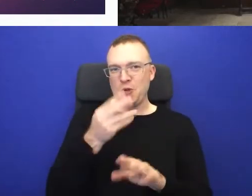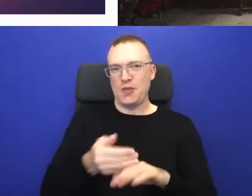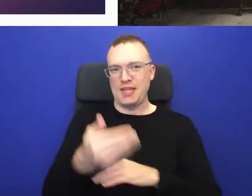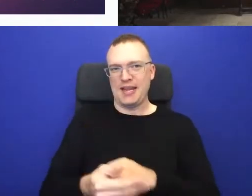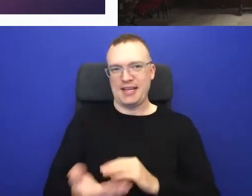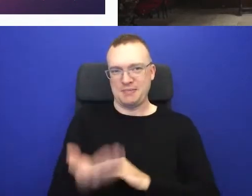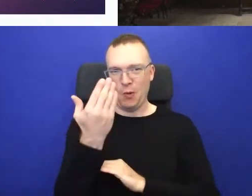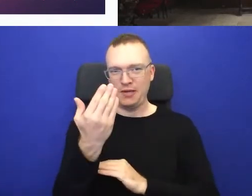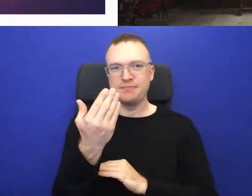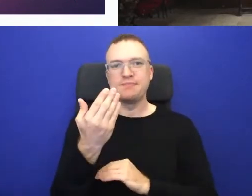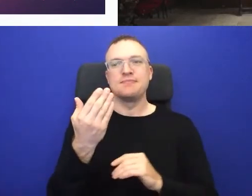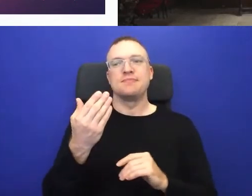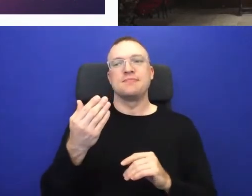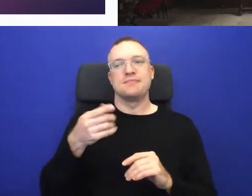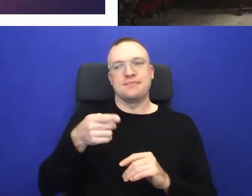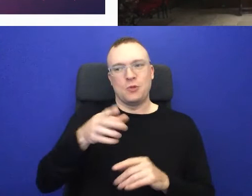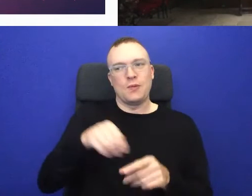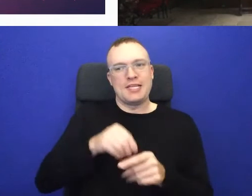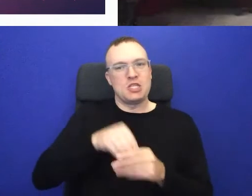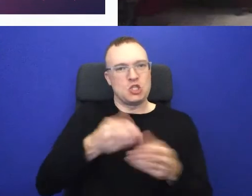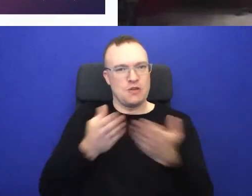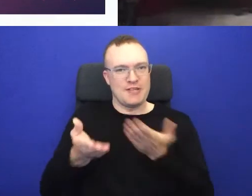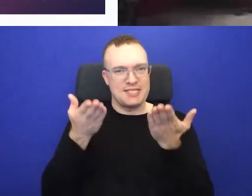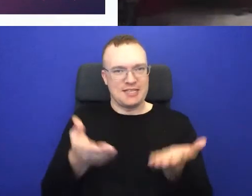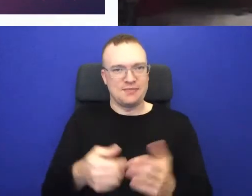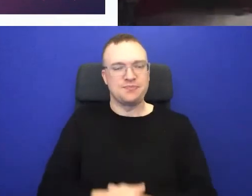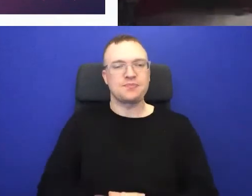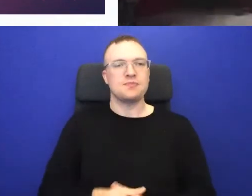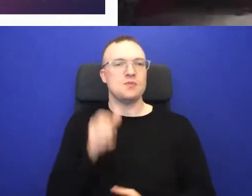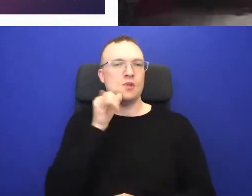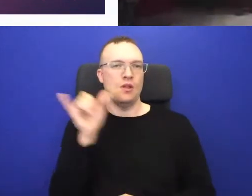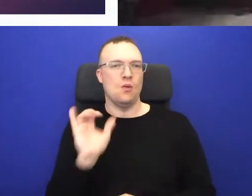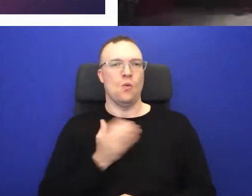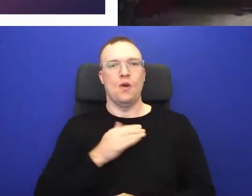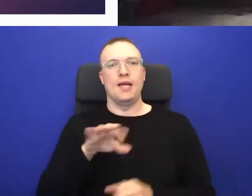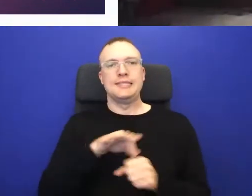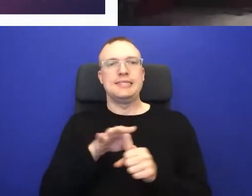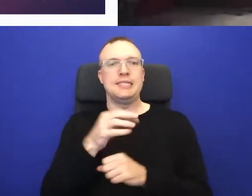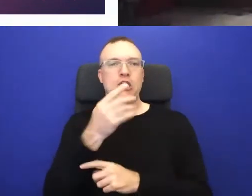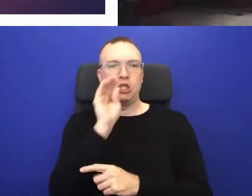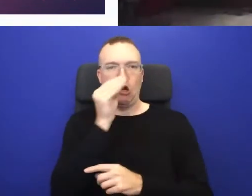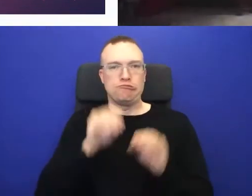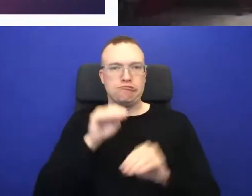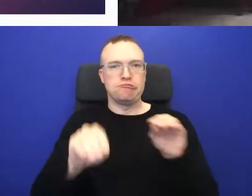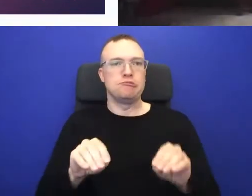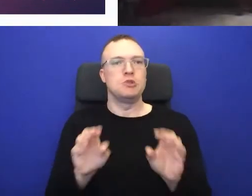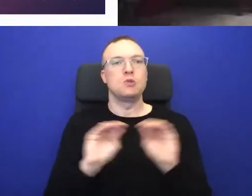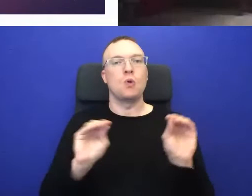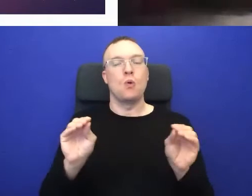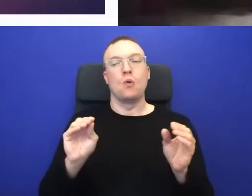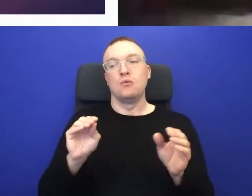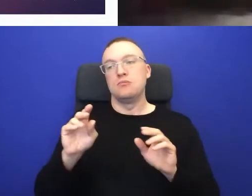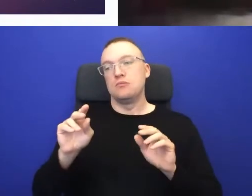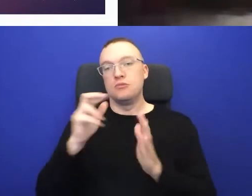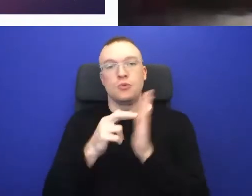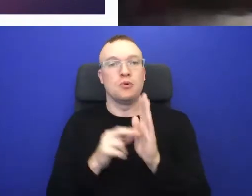said when she was in service down there. They wasn't like our tea garden gentry. They was nobles what could do as they liked,